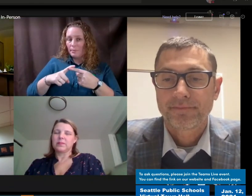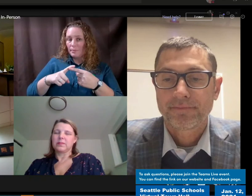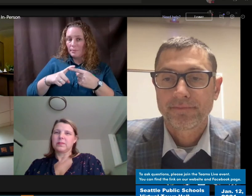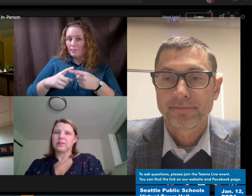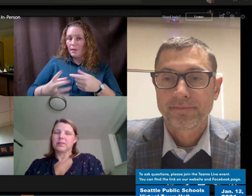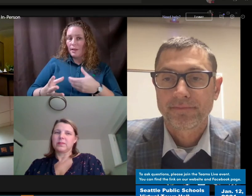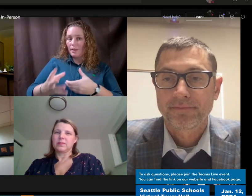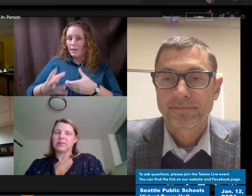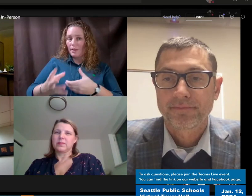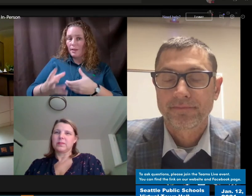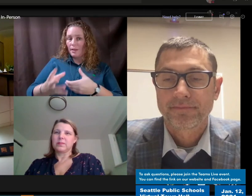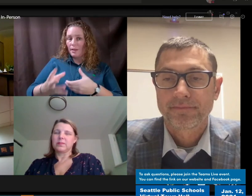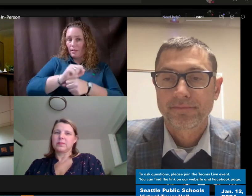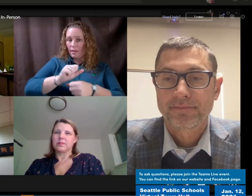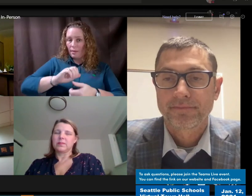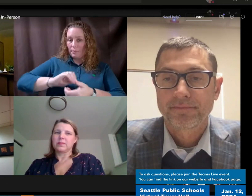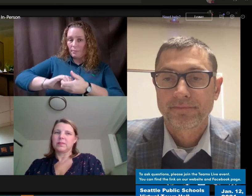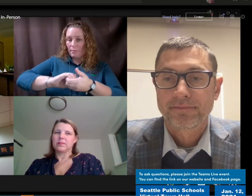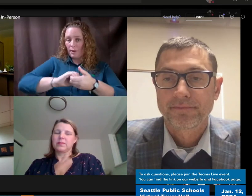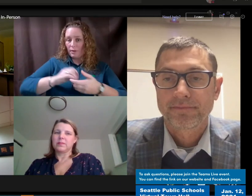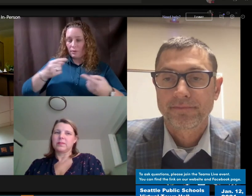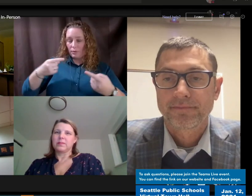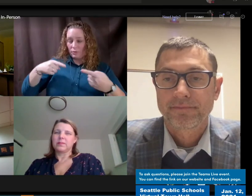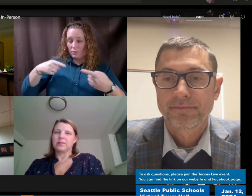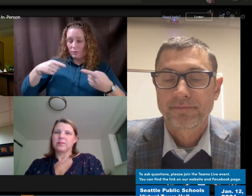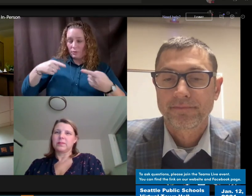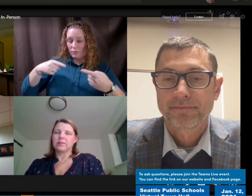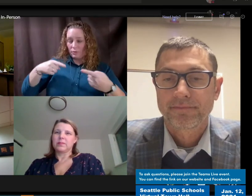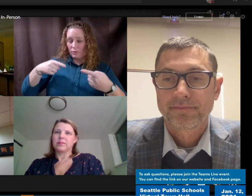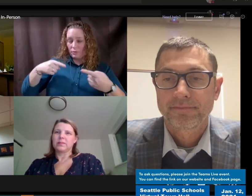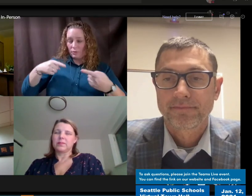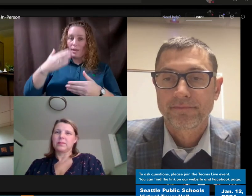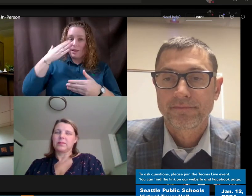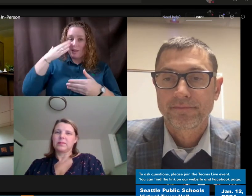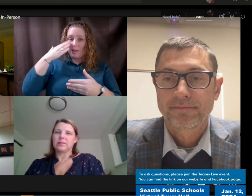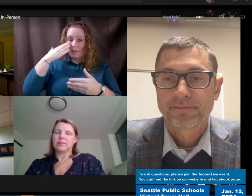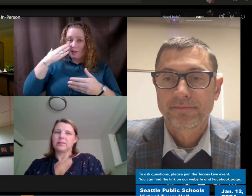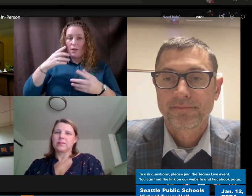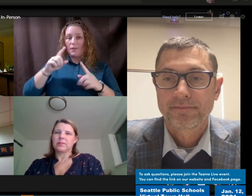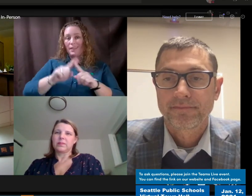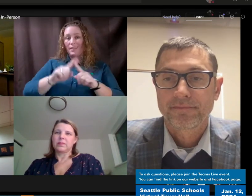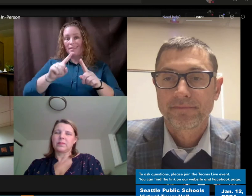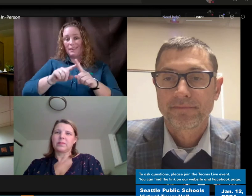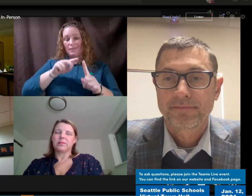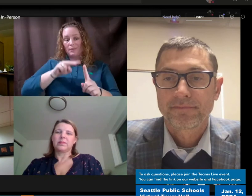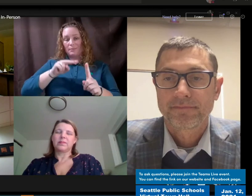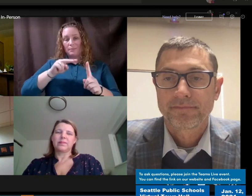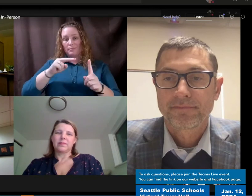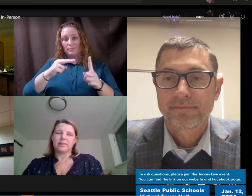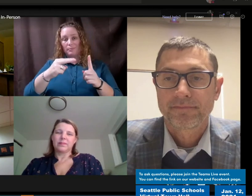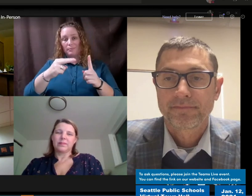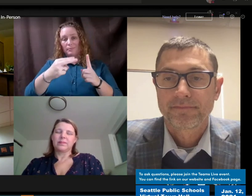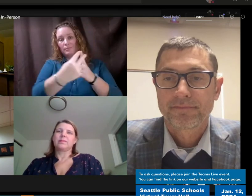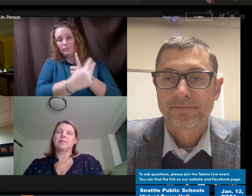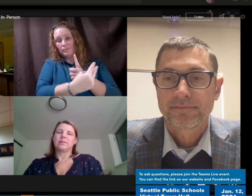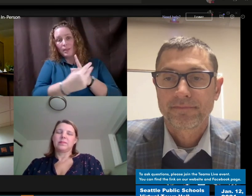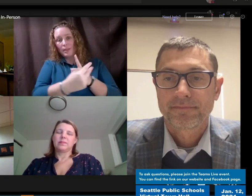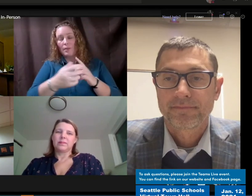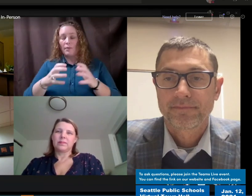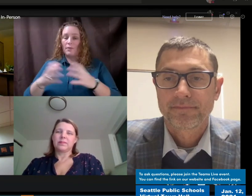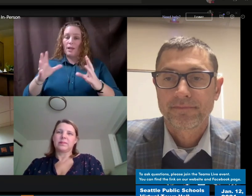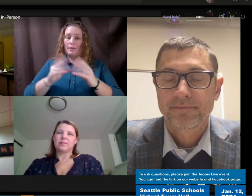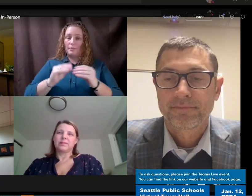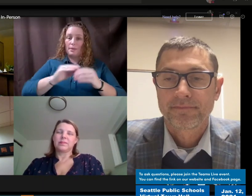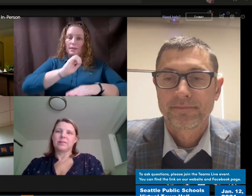partners throughout this process. And I know that we had a lot of different entry points, you know, engagement process. We had a lot of meetings set up. I talked a little bit